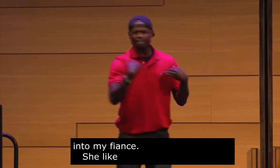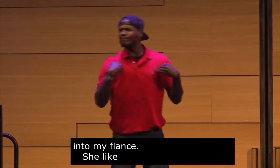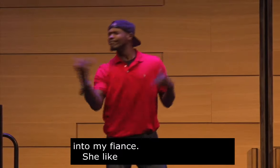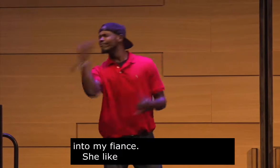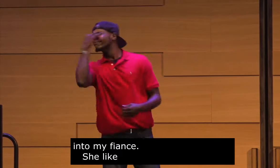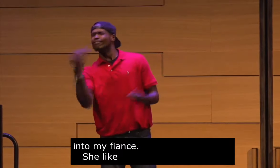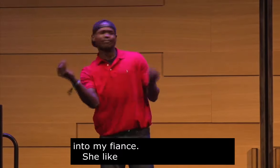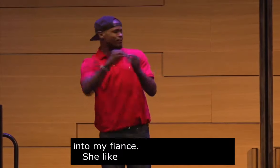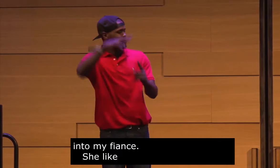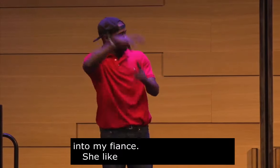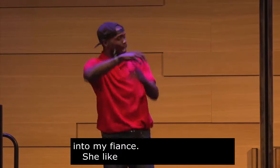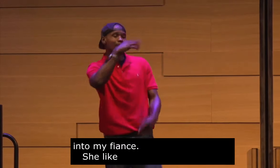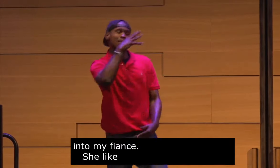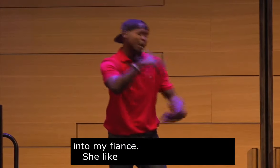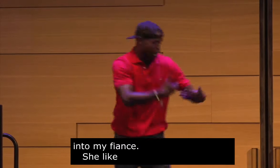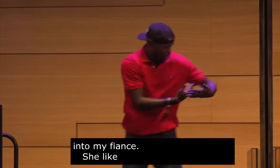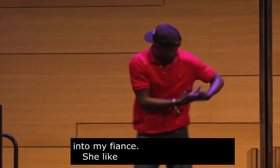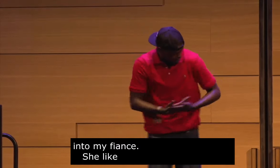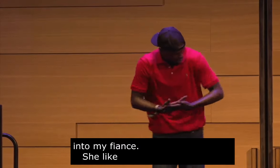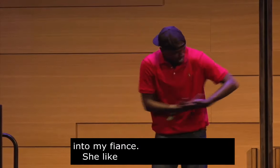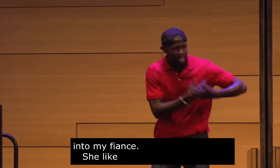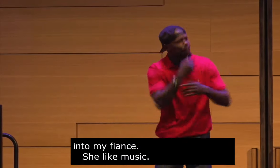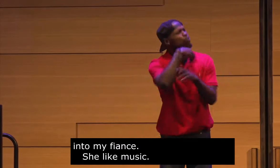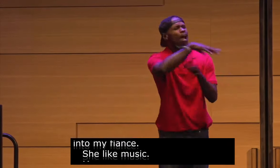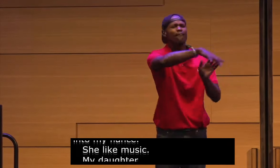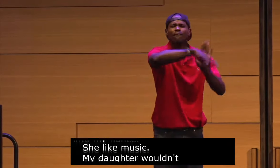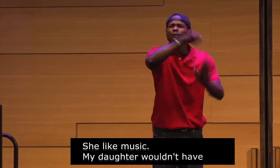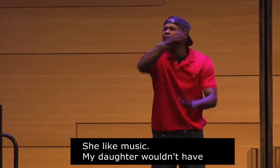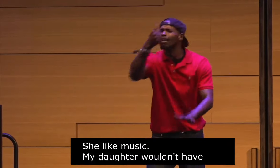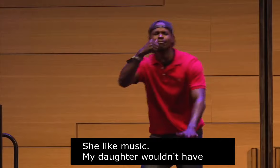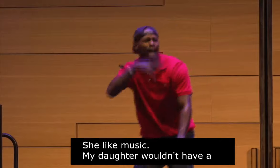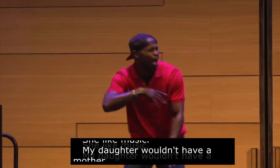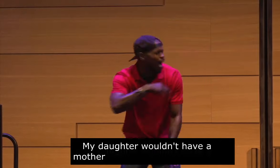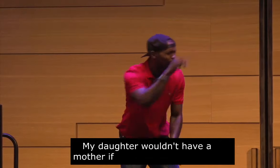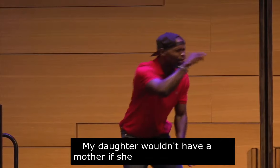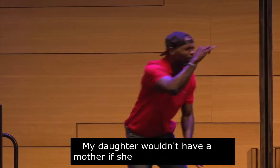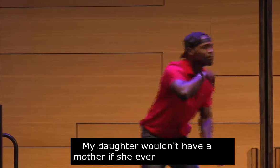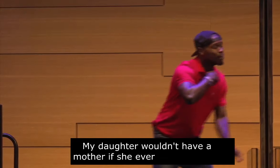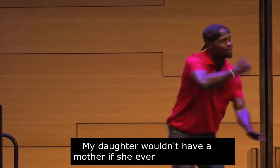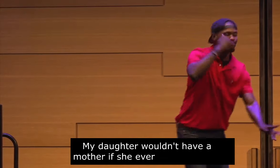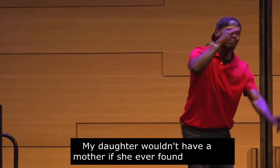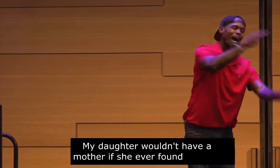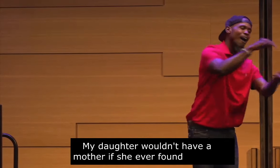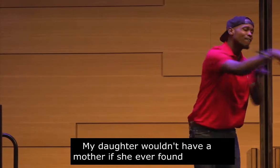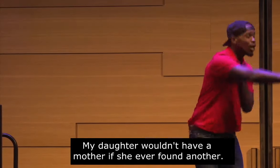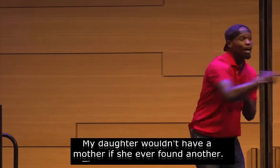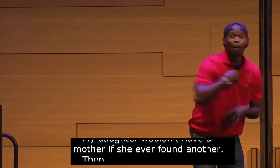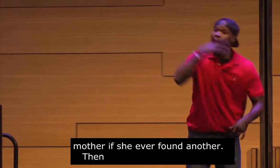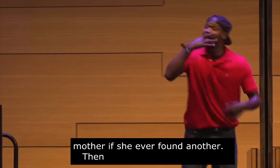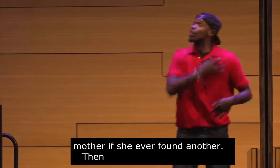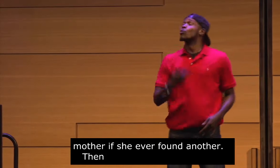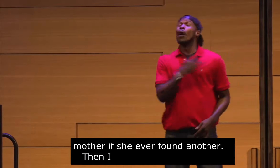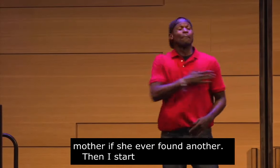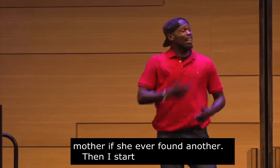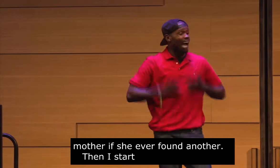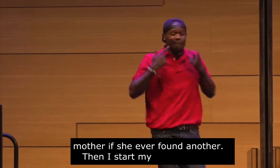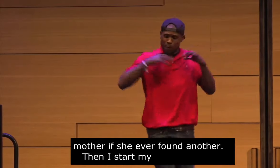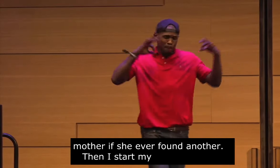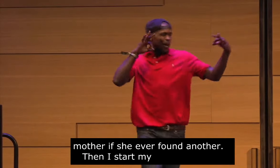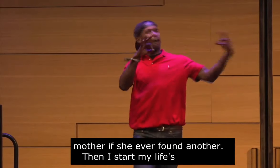couldn't have a better mother. If she ever find another, you better love her. Man, I swear my life is